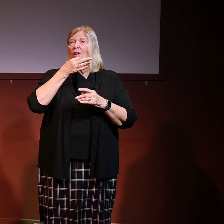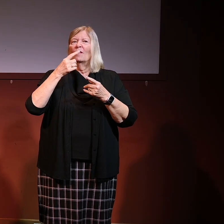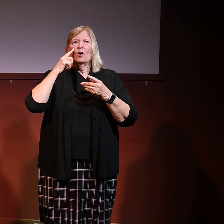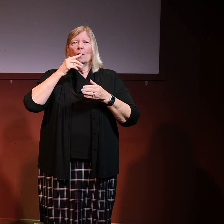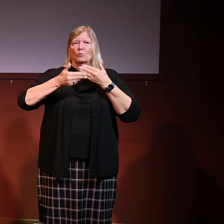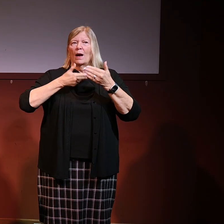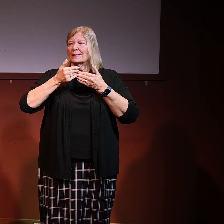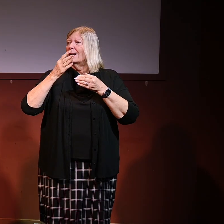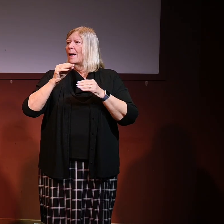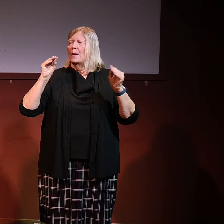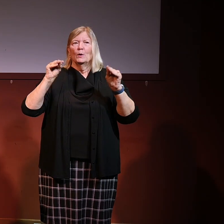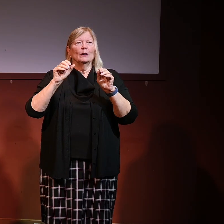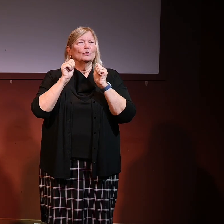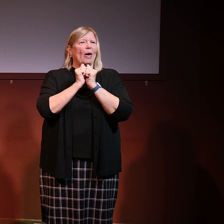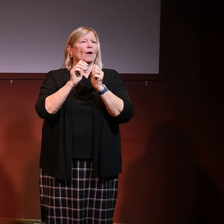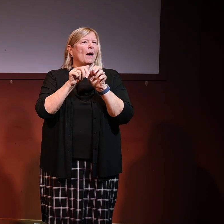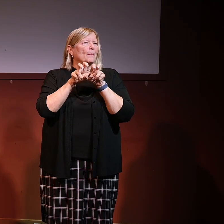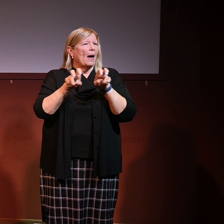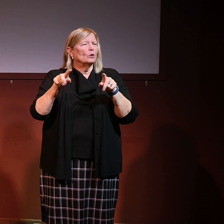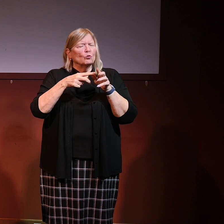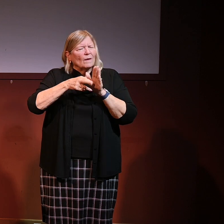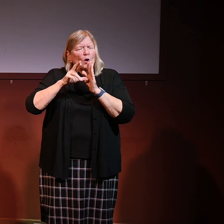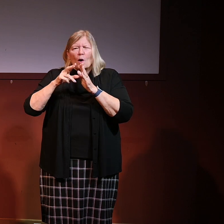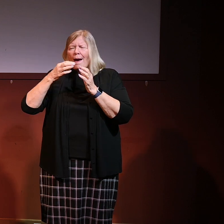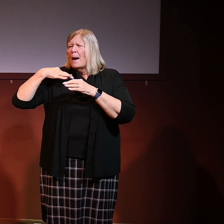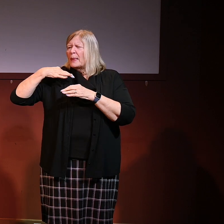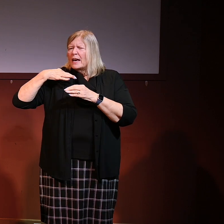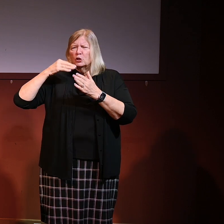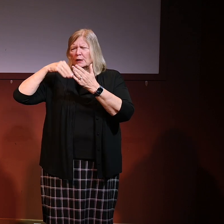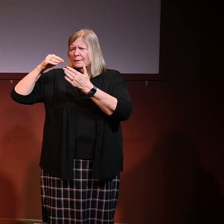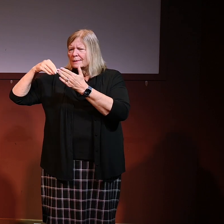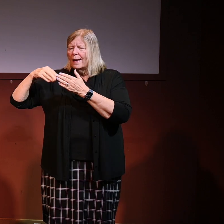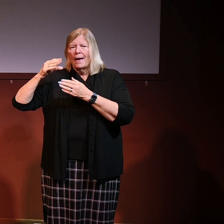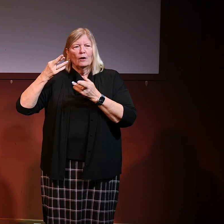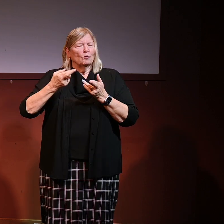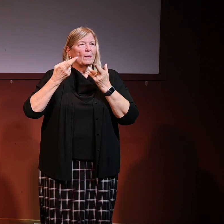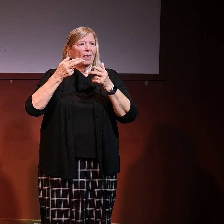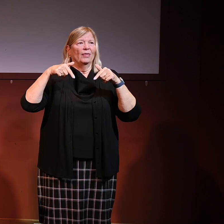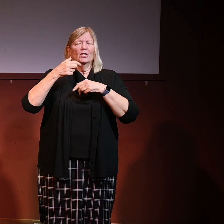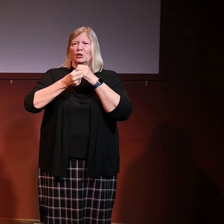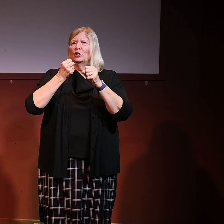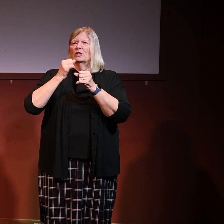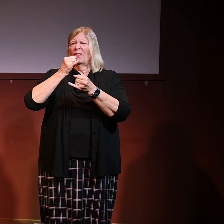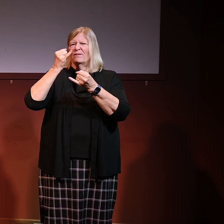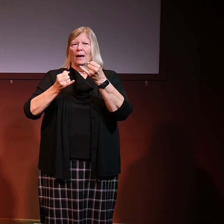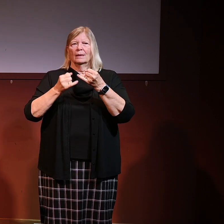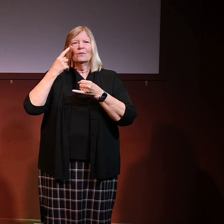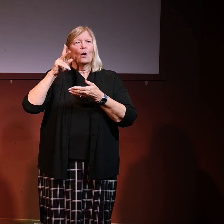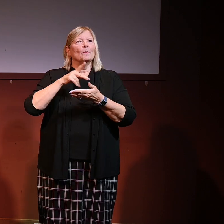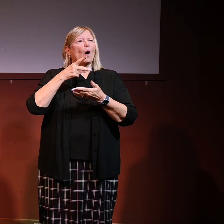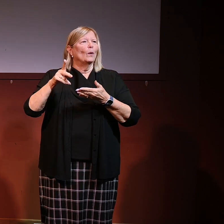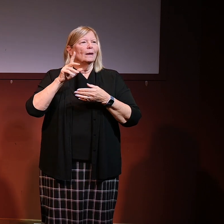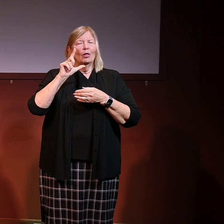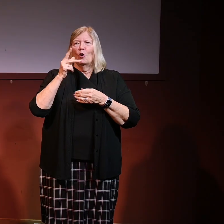another outstanding panel to review the applications and recommend this year's Youth Poet Laureate finalists. I too